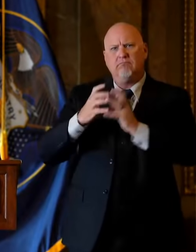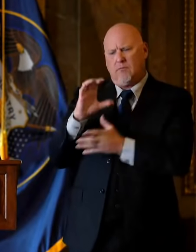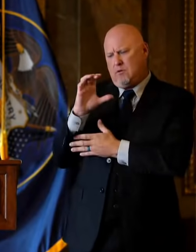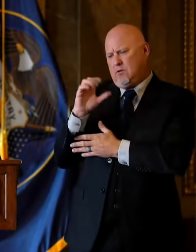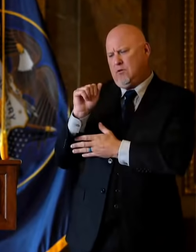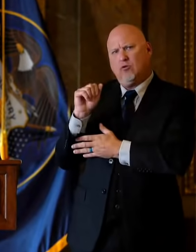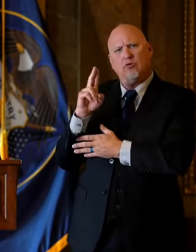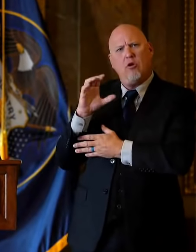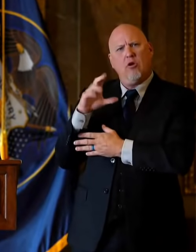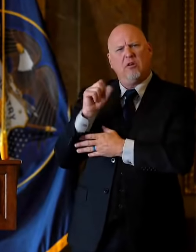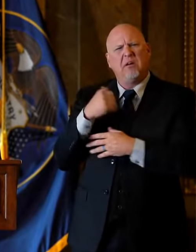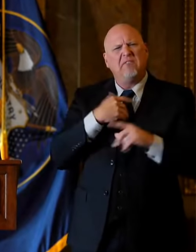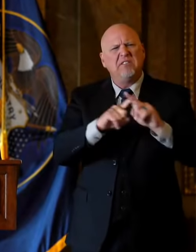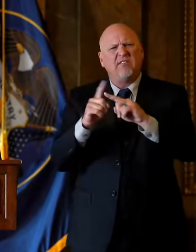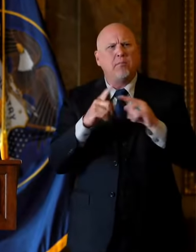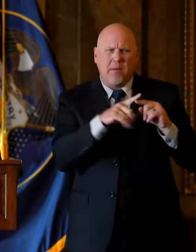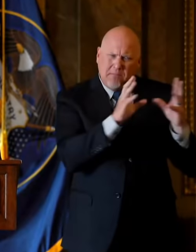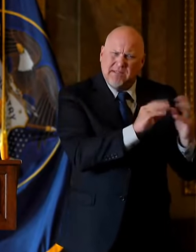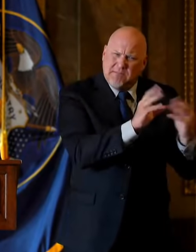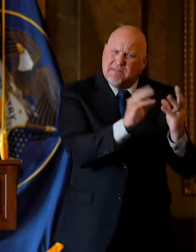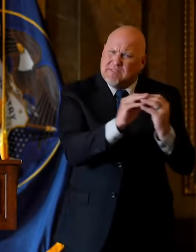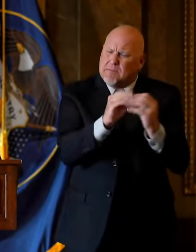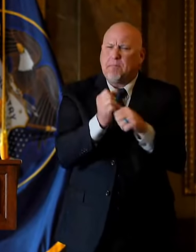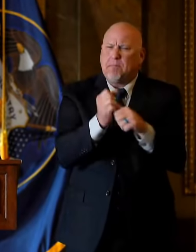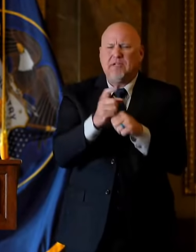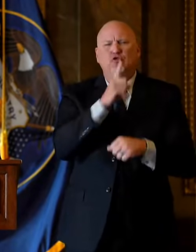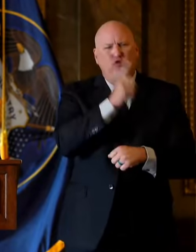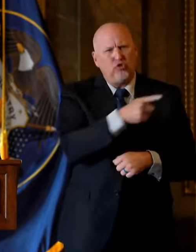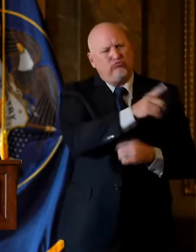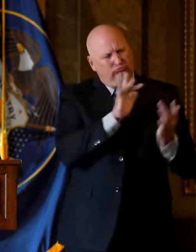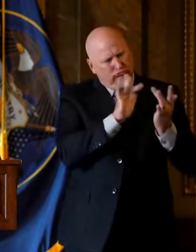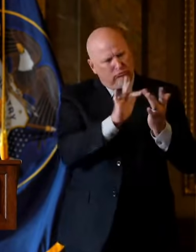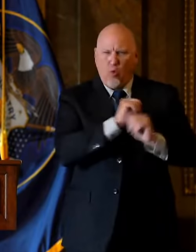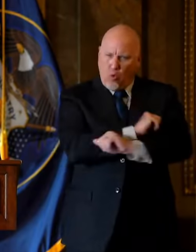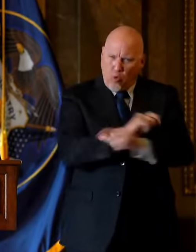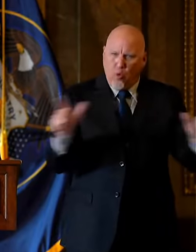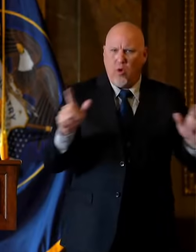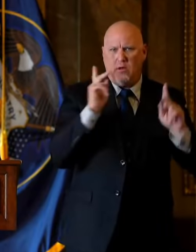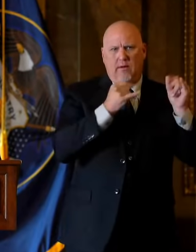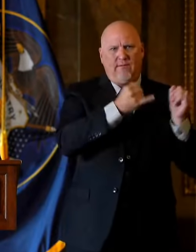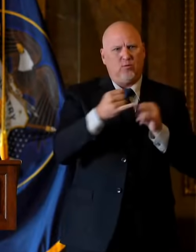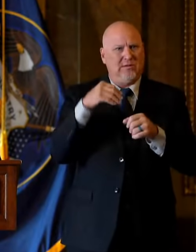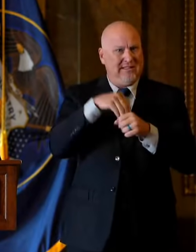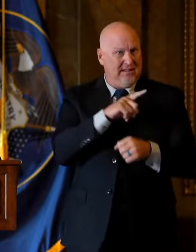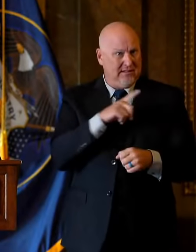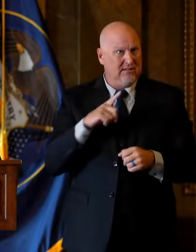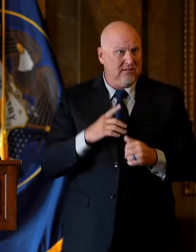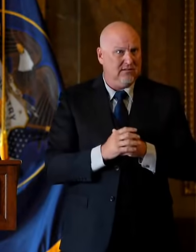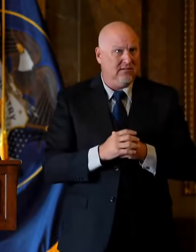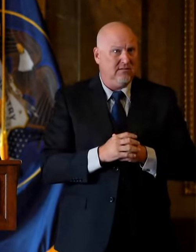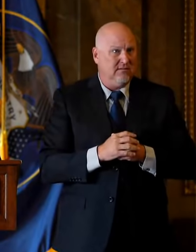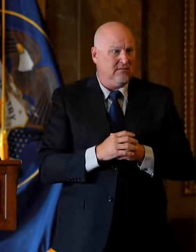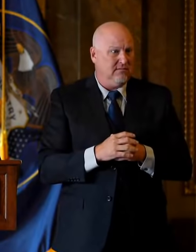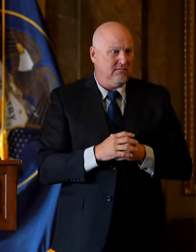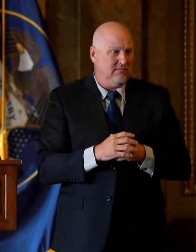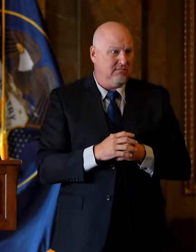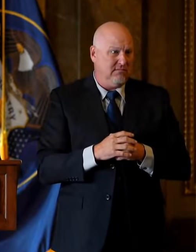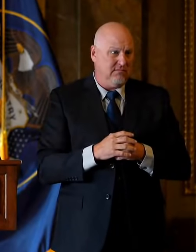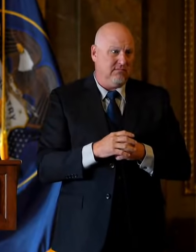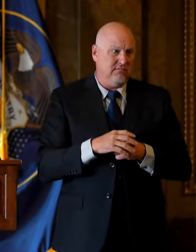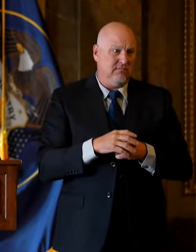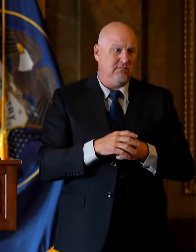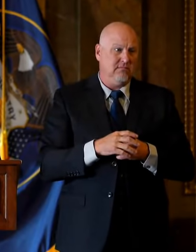Majority Caucus, as well as the House and Senate Minority Caucuses, in which we will